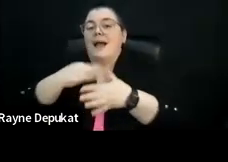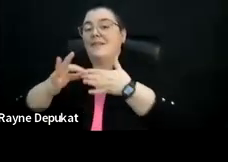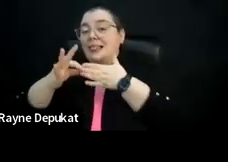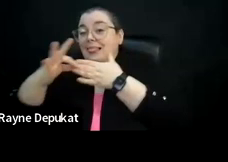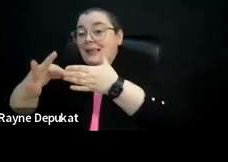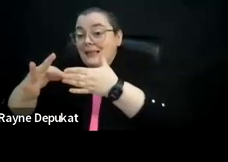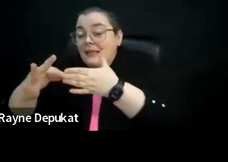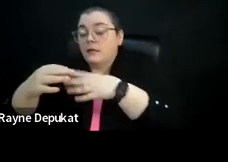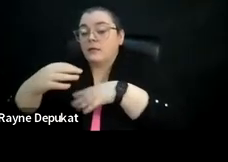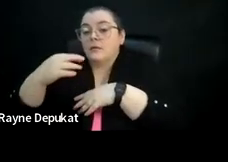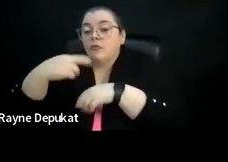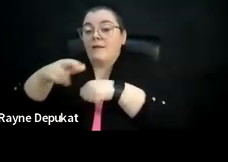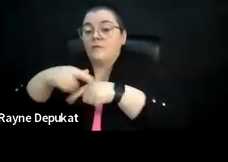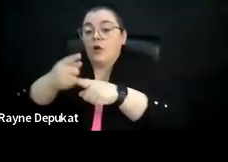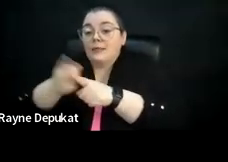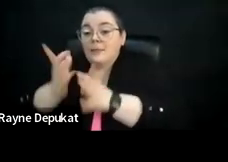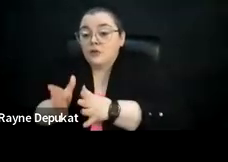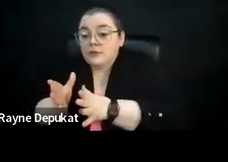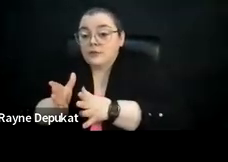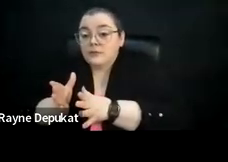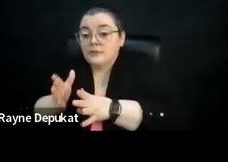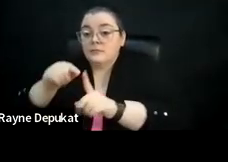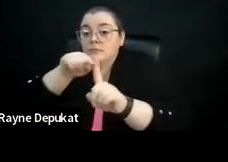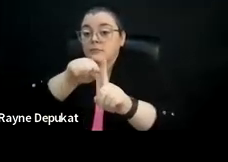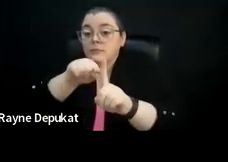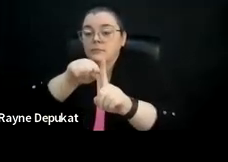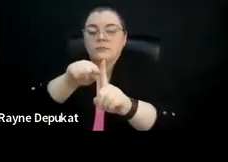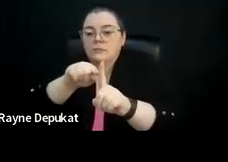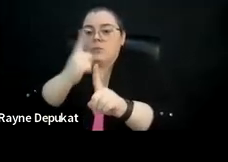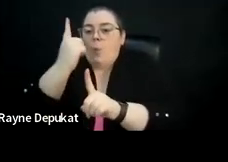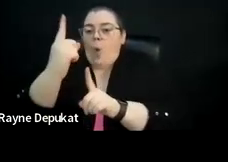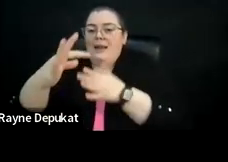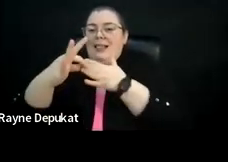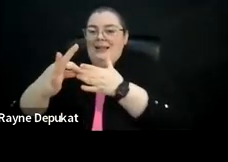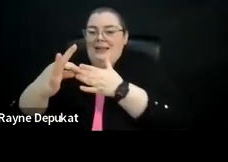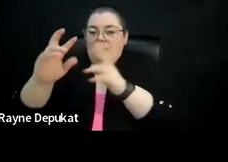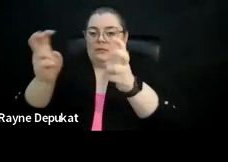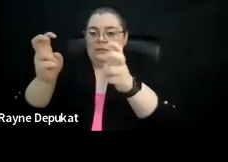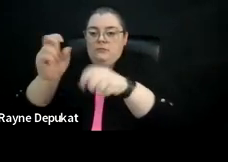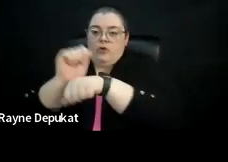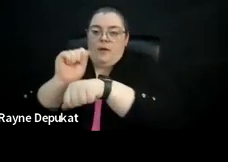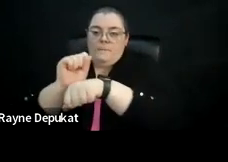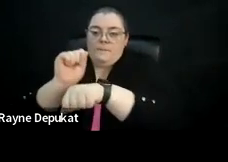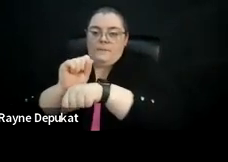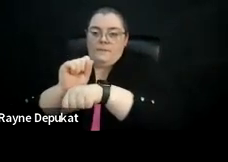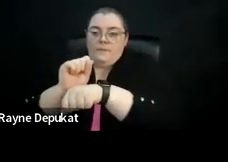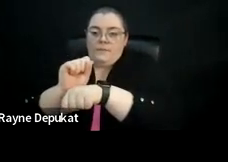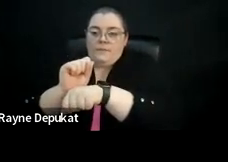considerations. So maybe if we could lead the referral specialist, there's one lead interpreter